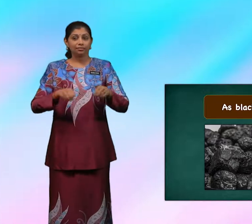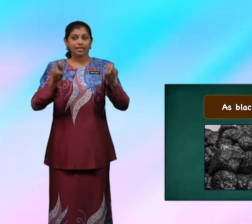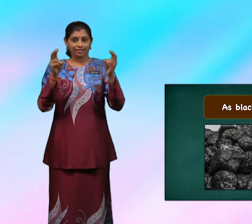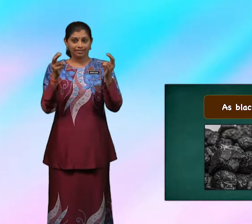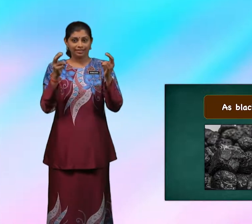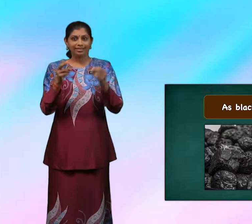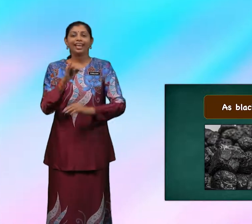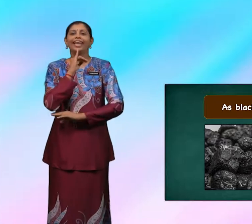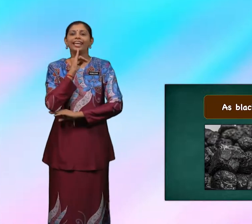simile is